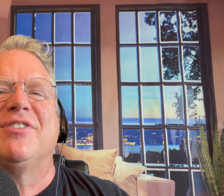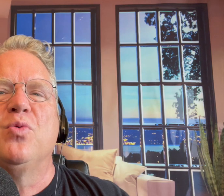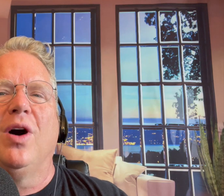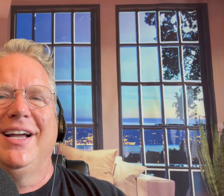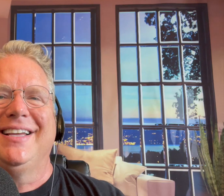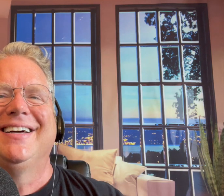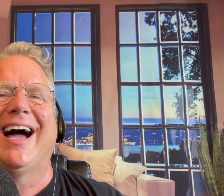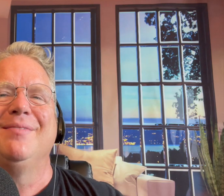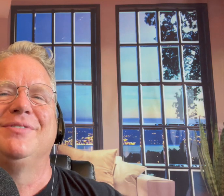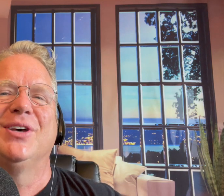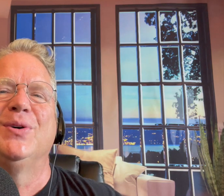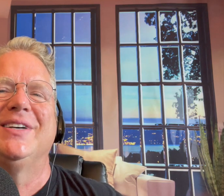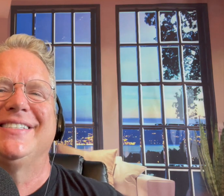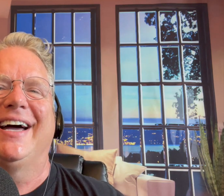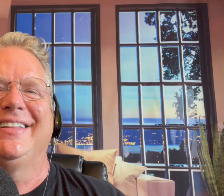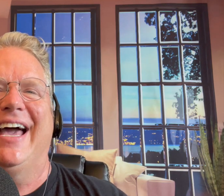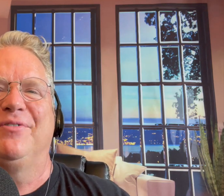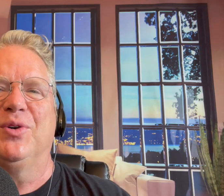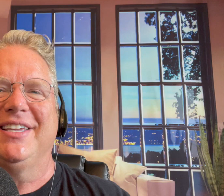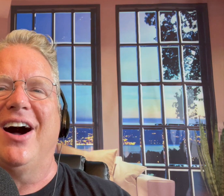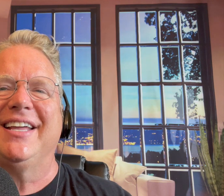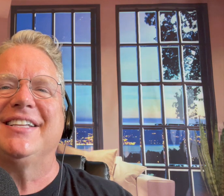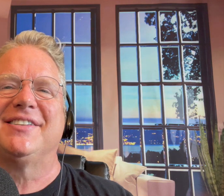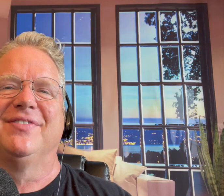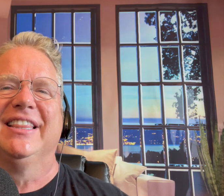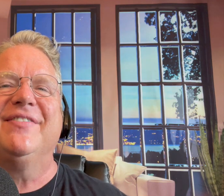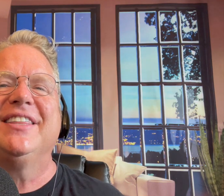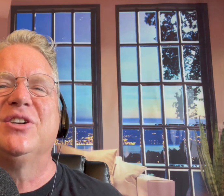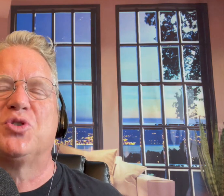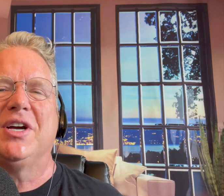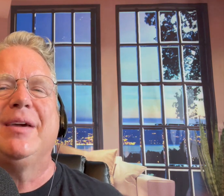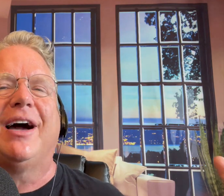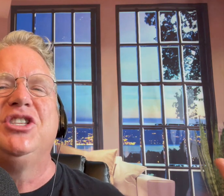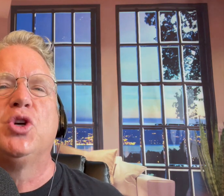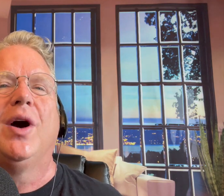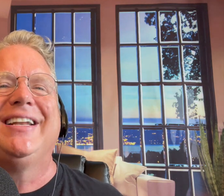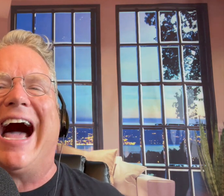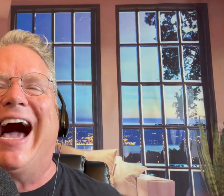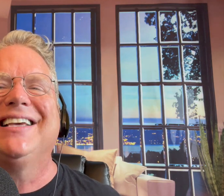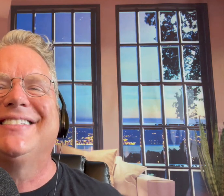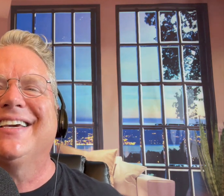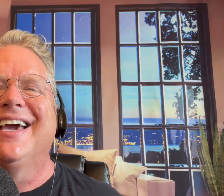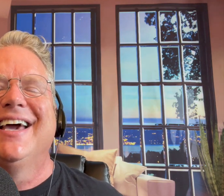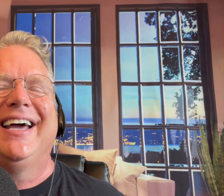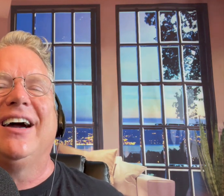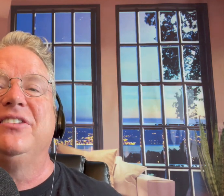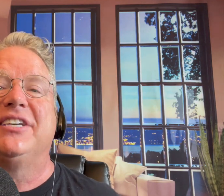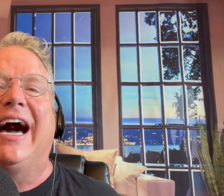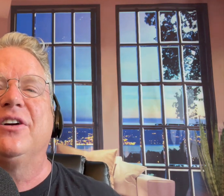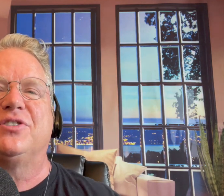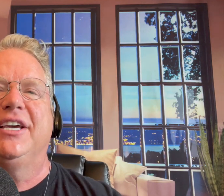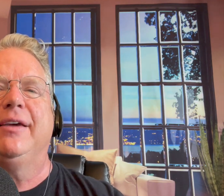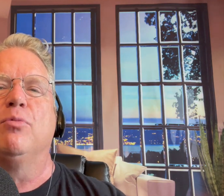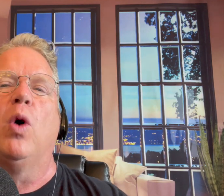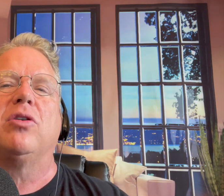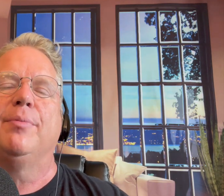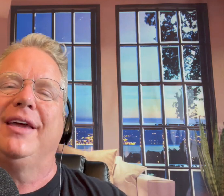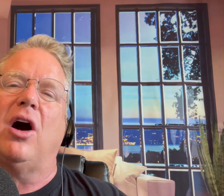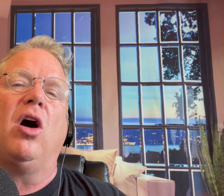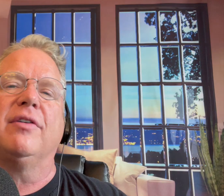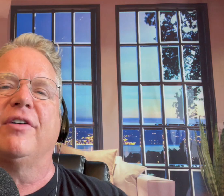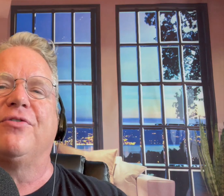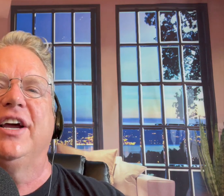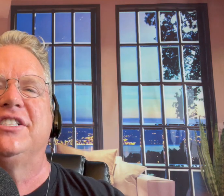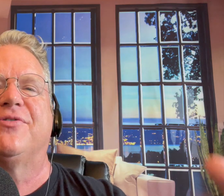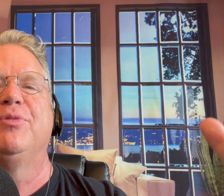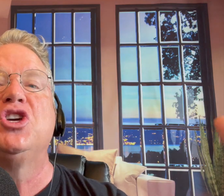Hey everyone, I'm so excited to have you in the audience of Living the Dream. I join Isaac and our entire team welcoming